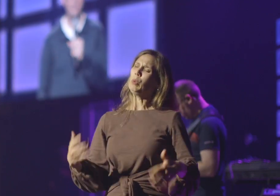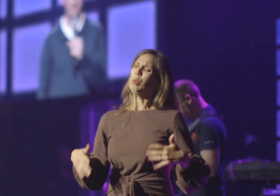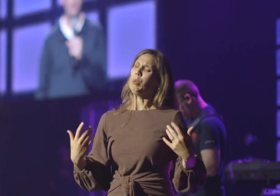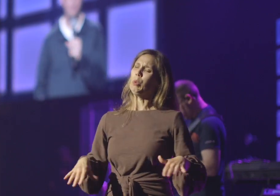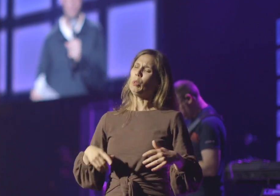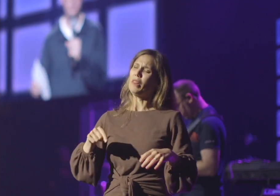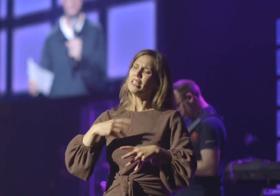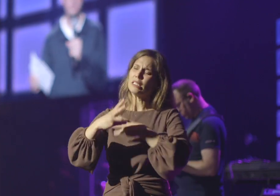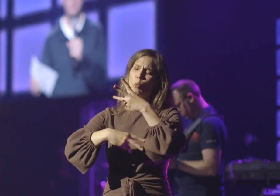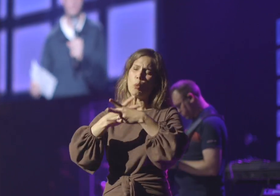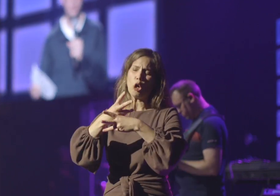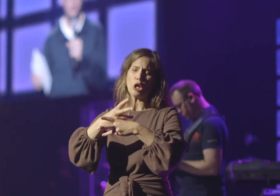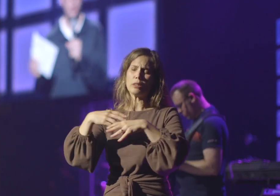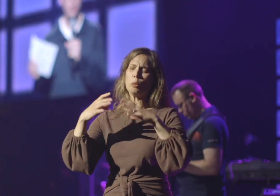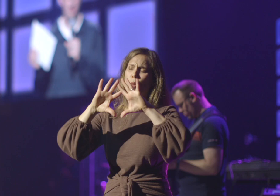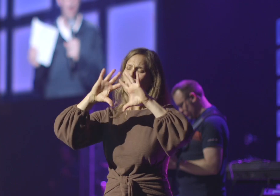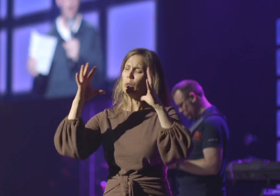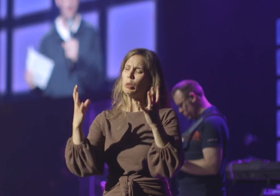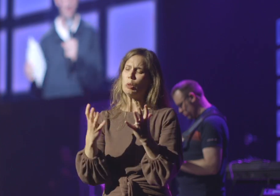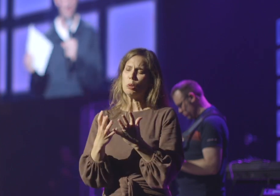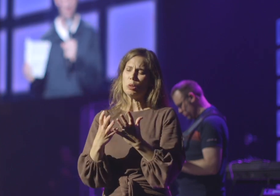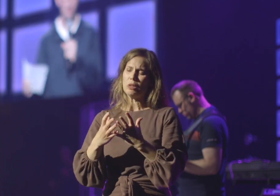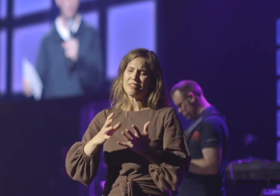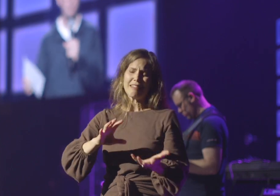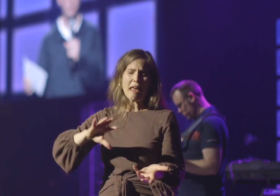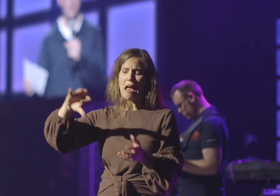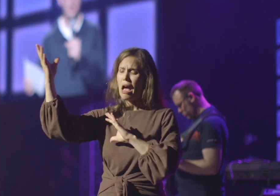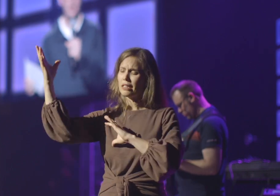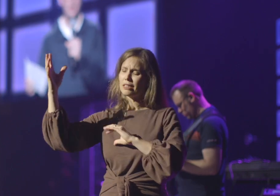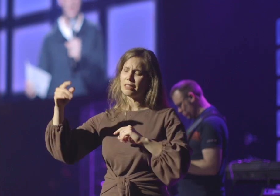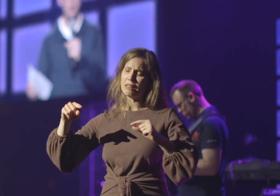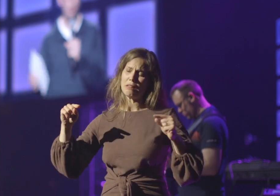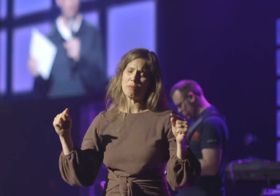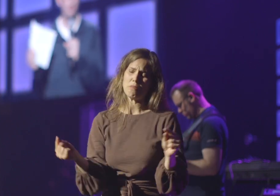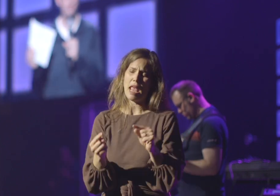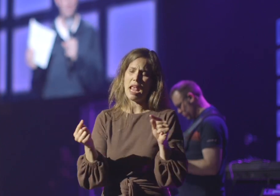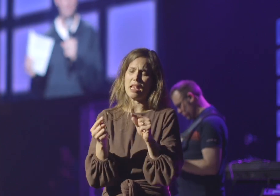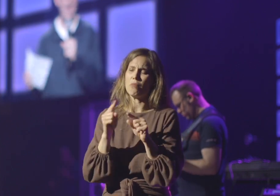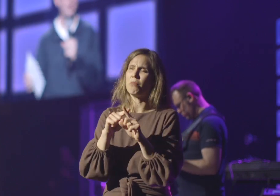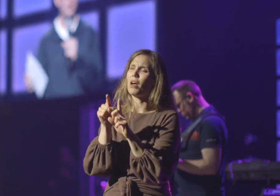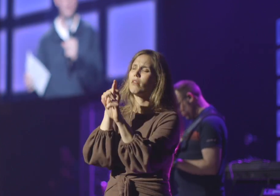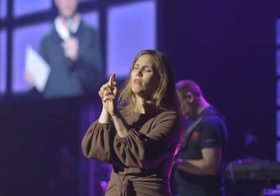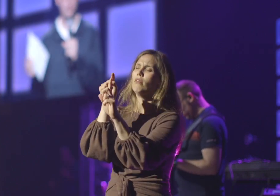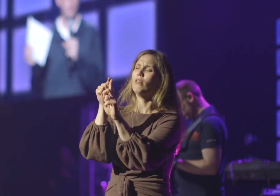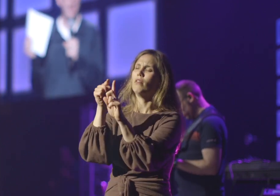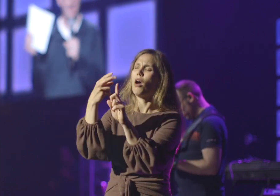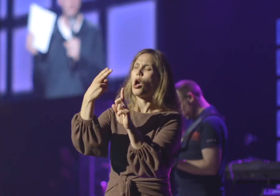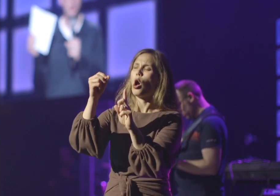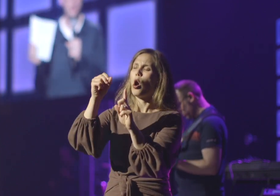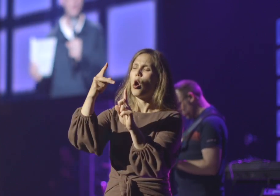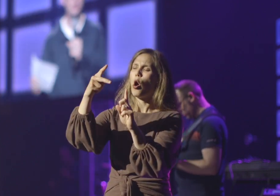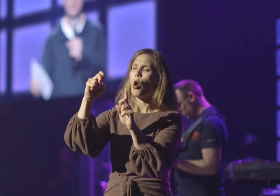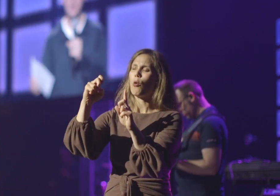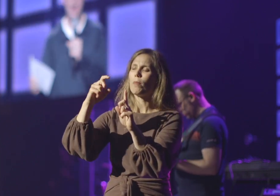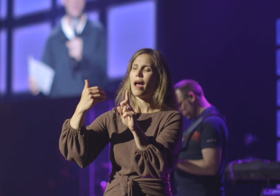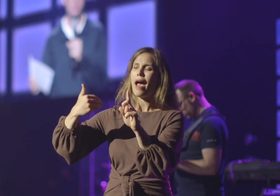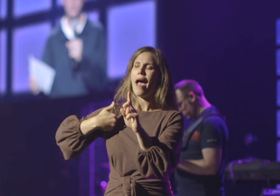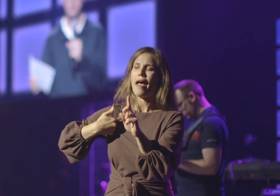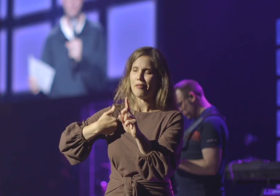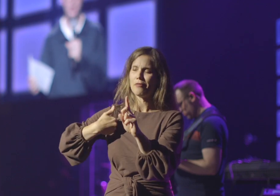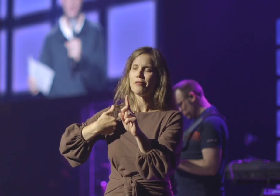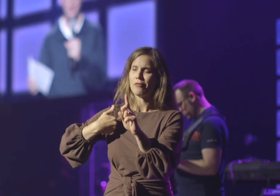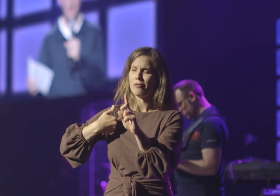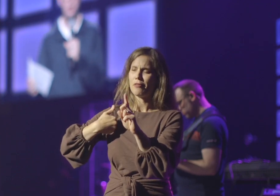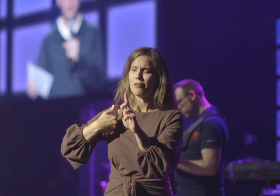we have hope. You are our hope. That in a world full of bad news, we have the good news of the